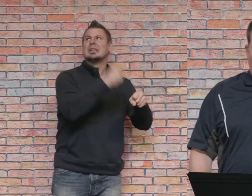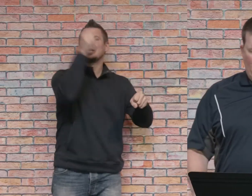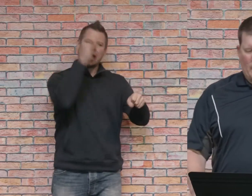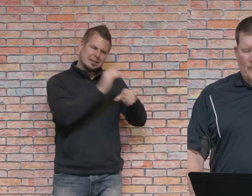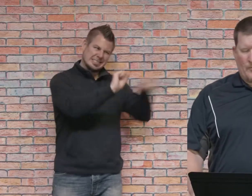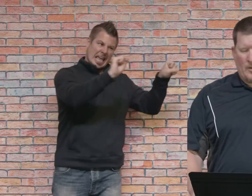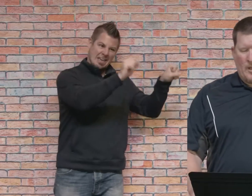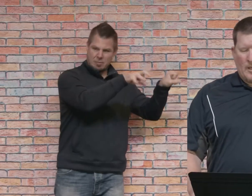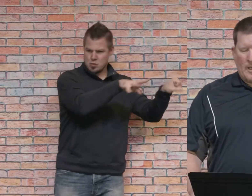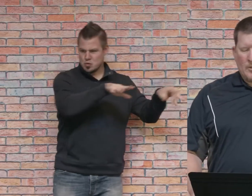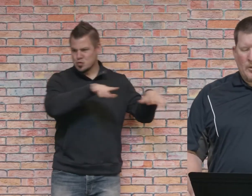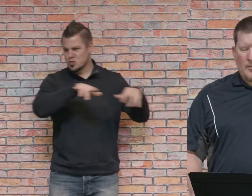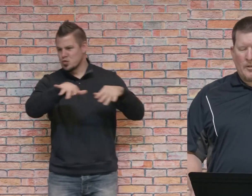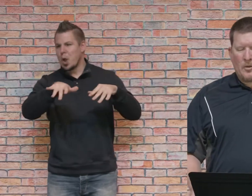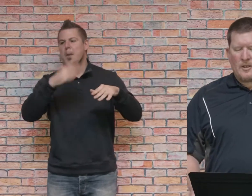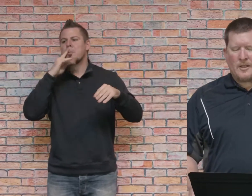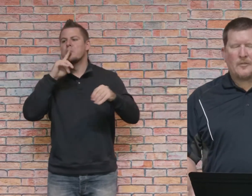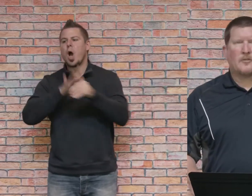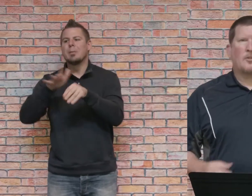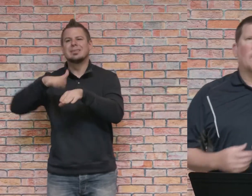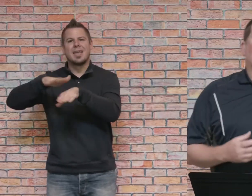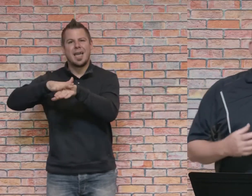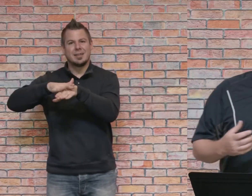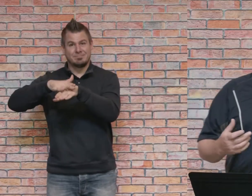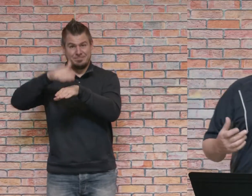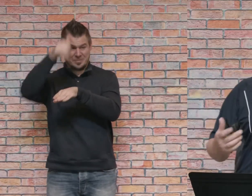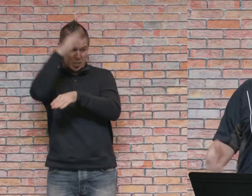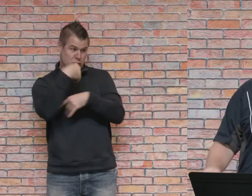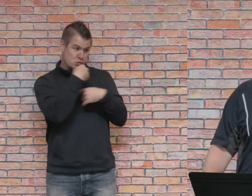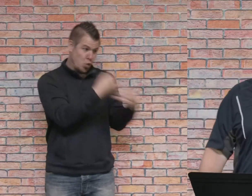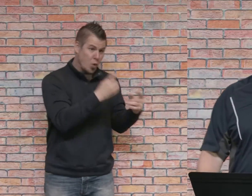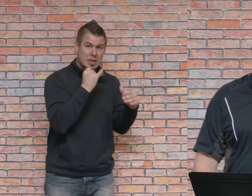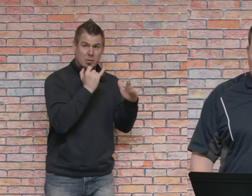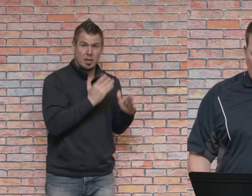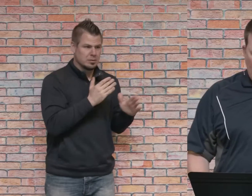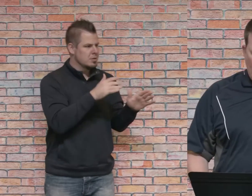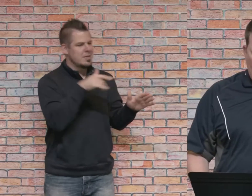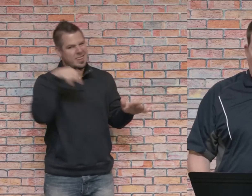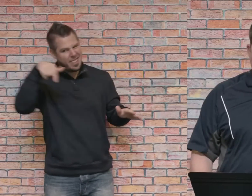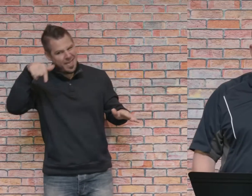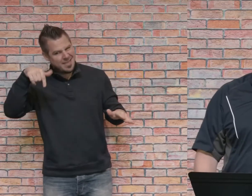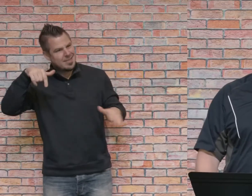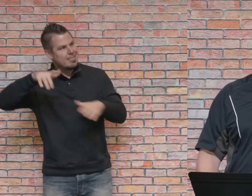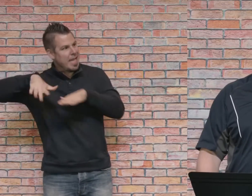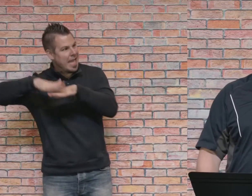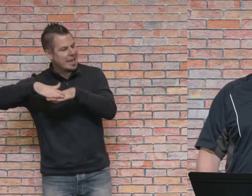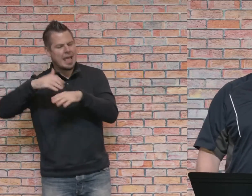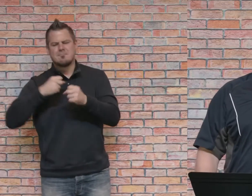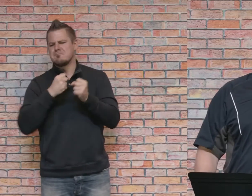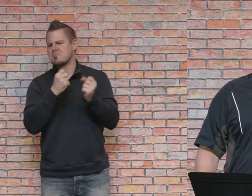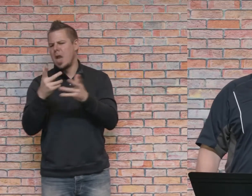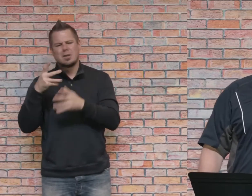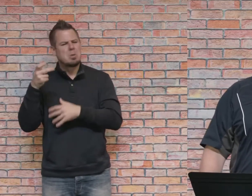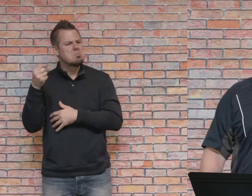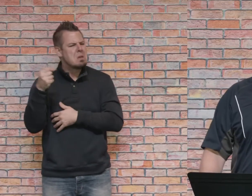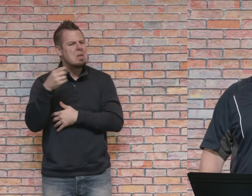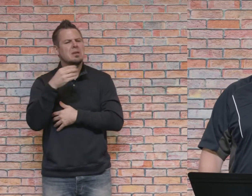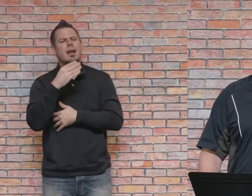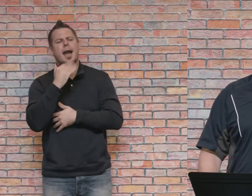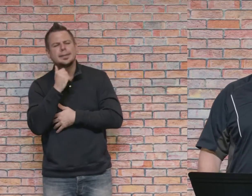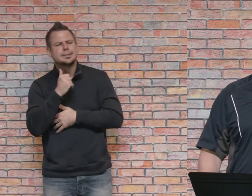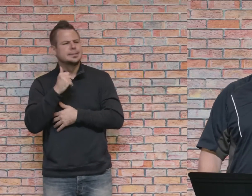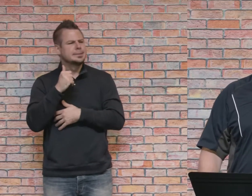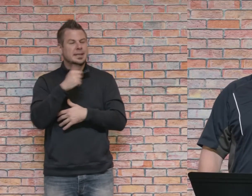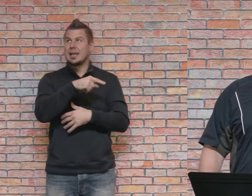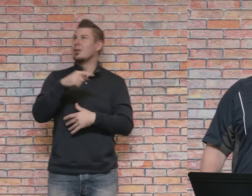promised land. God told them, I'm going to give you a land that flows with milk and honey. And so they went after that